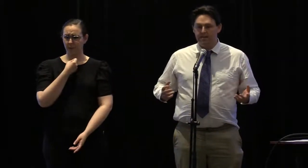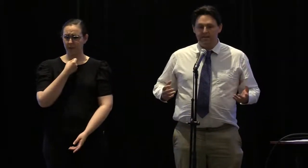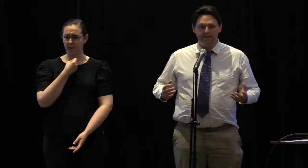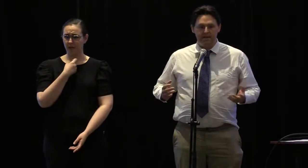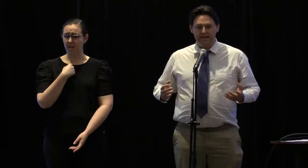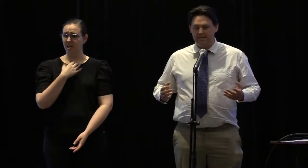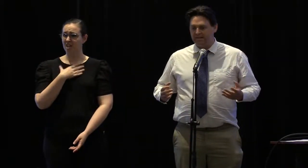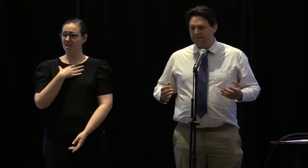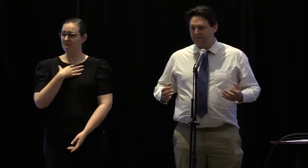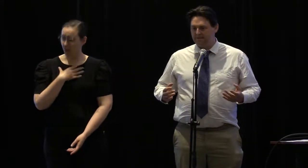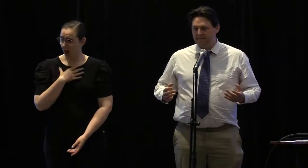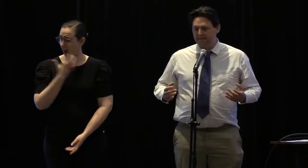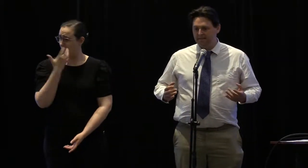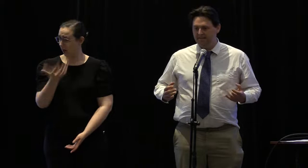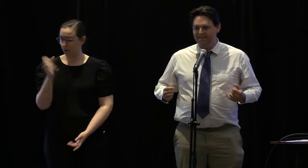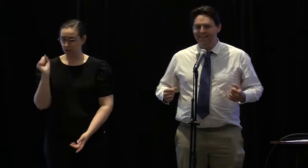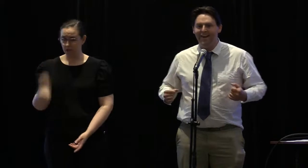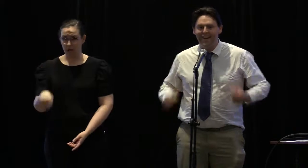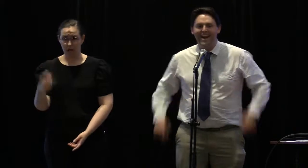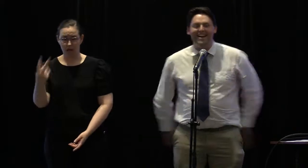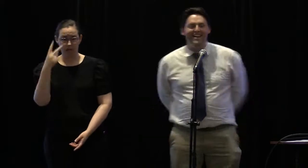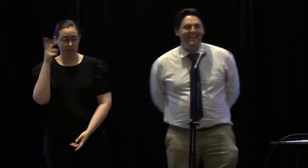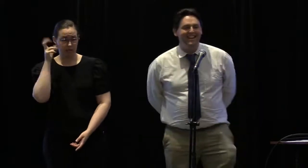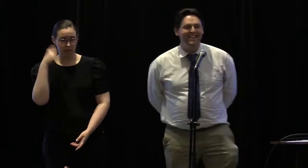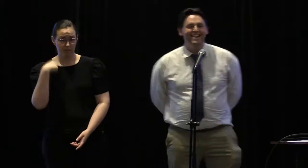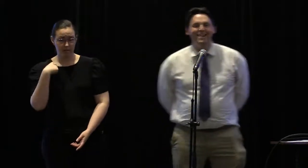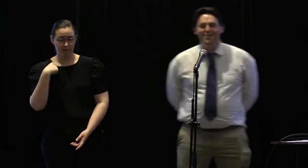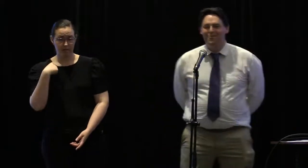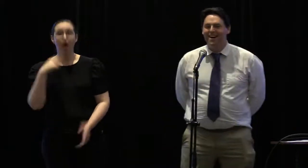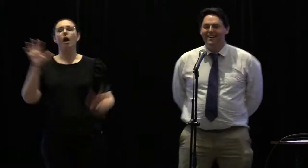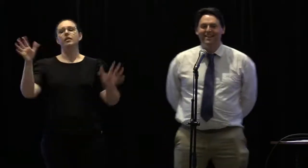Will that be sufficient? Okay.